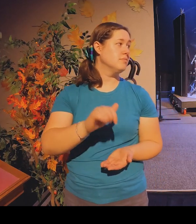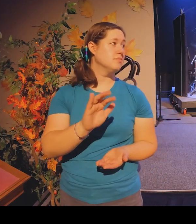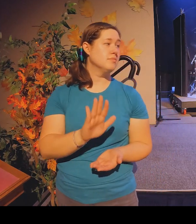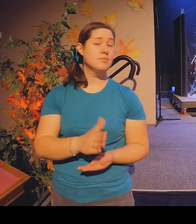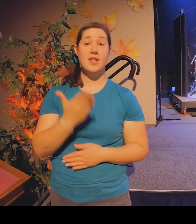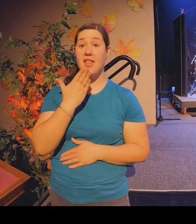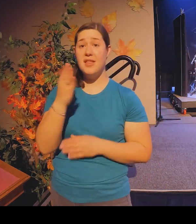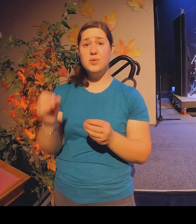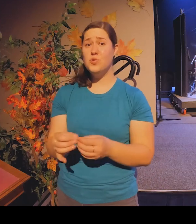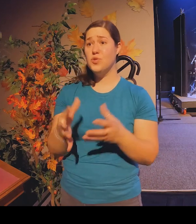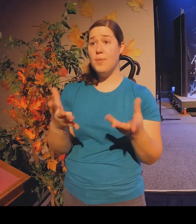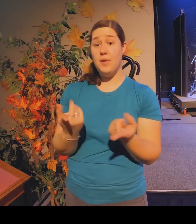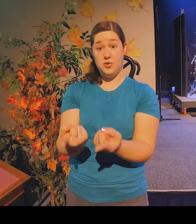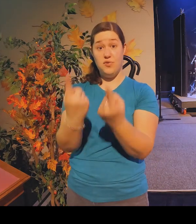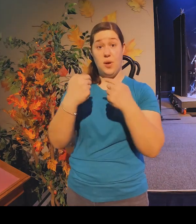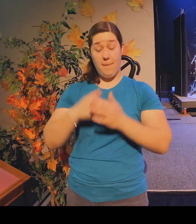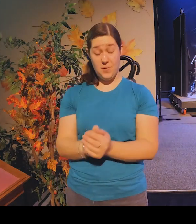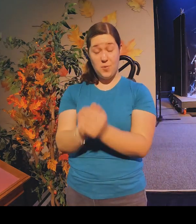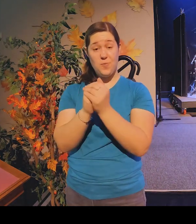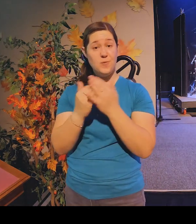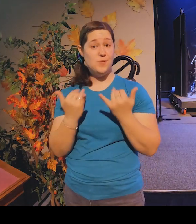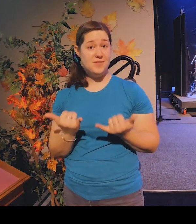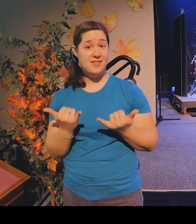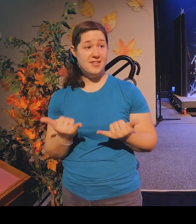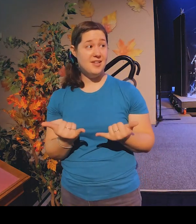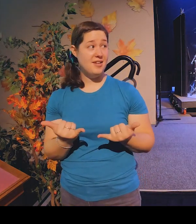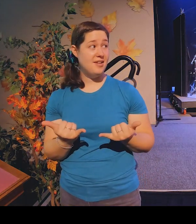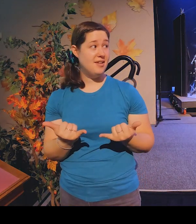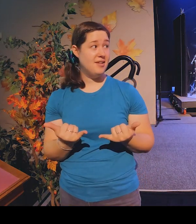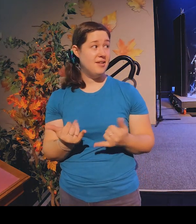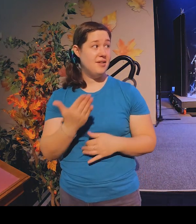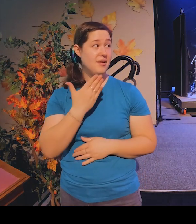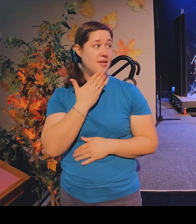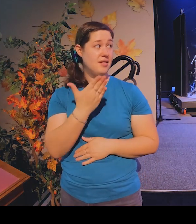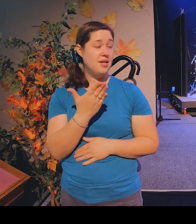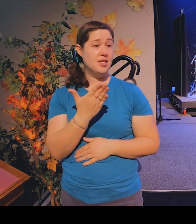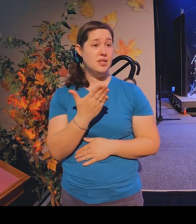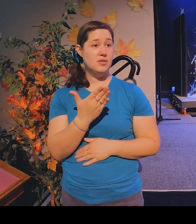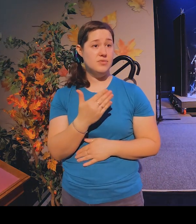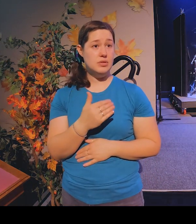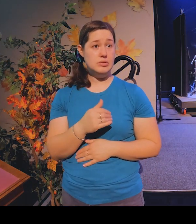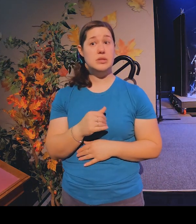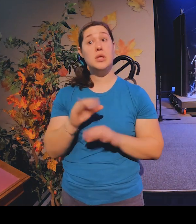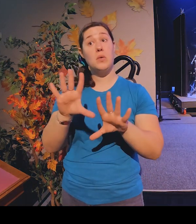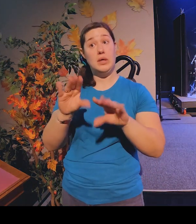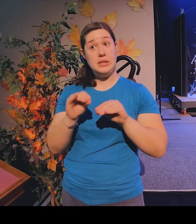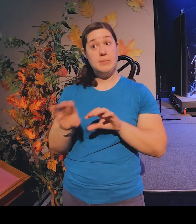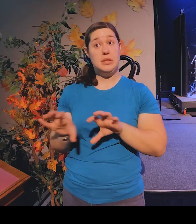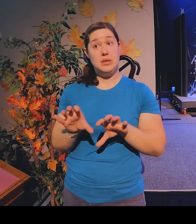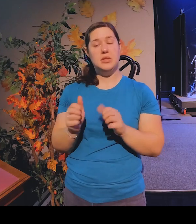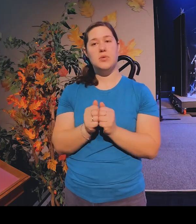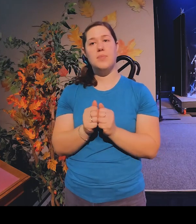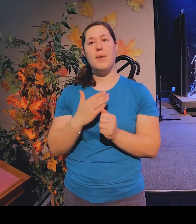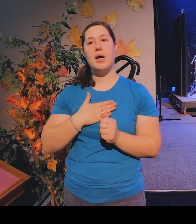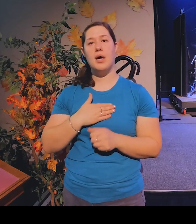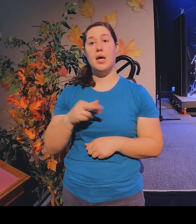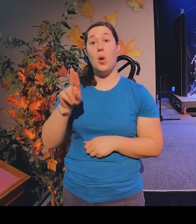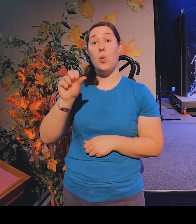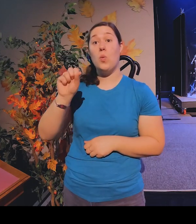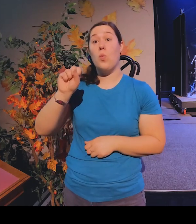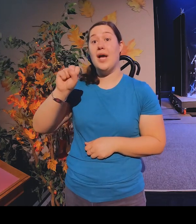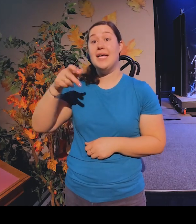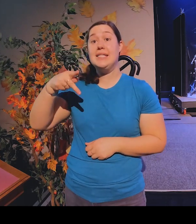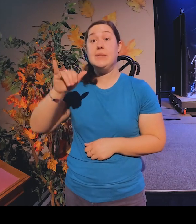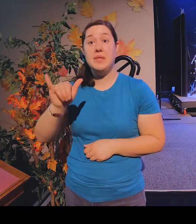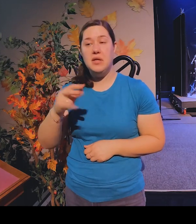Thank you so much for coming to worship today. Thanks for bearing through my raspy voice. But I hope this has been a time of